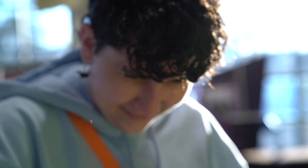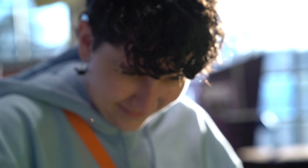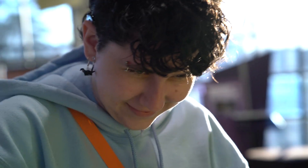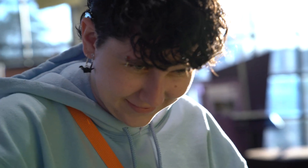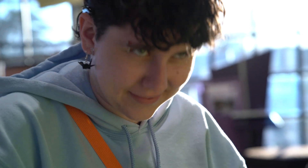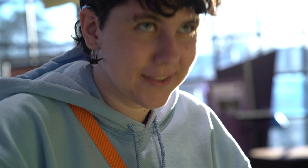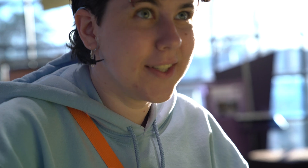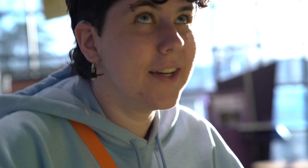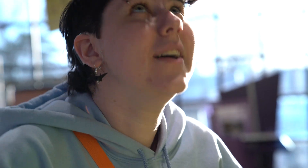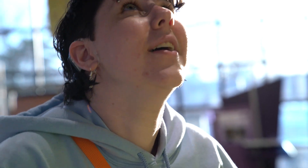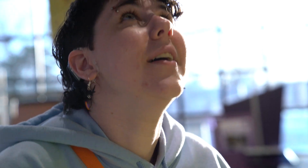Let's go.